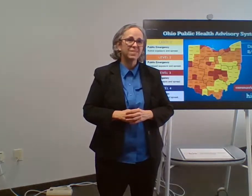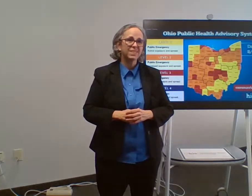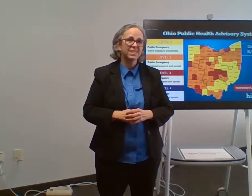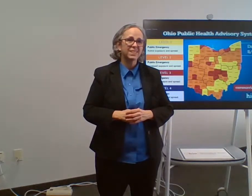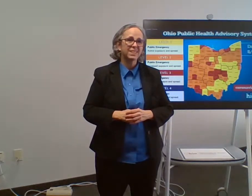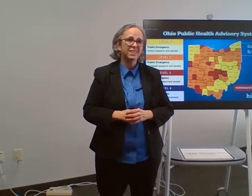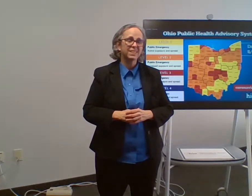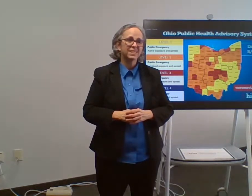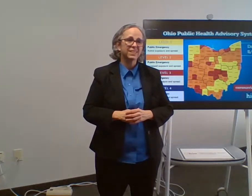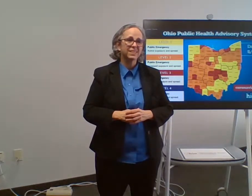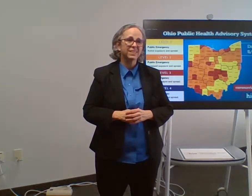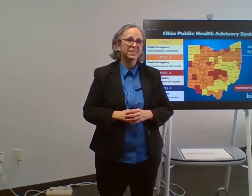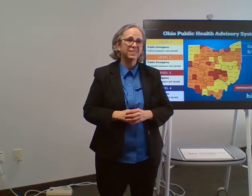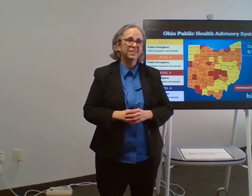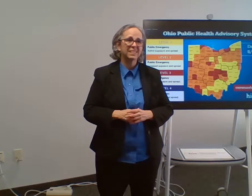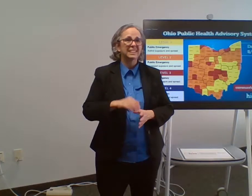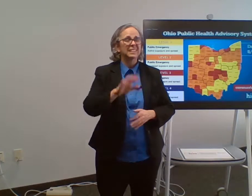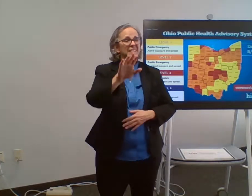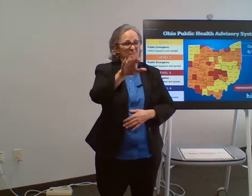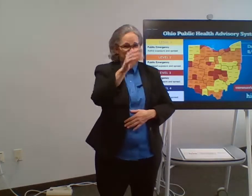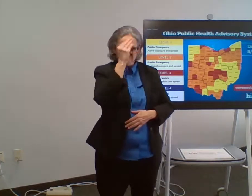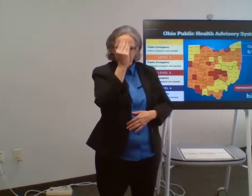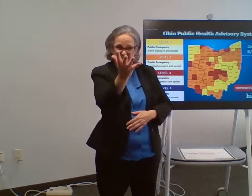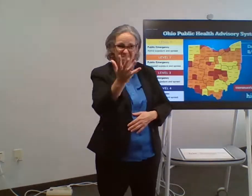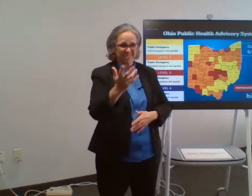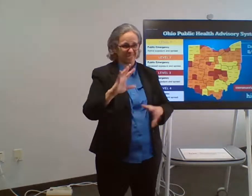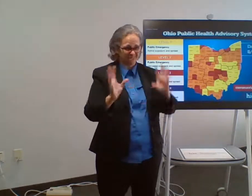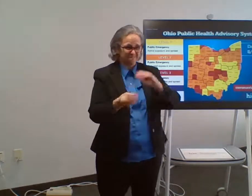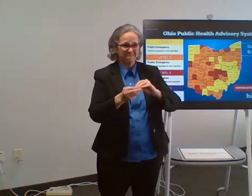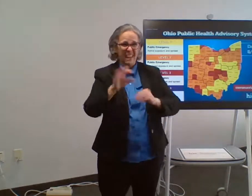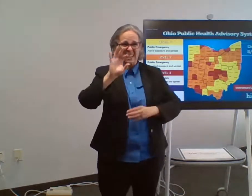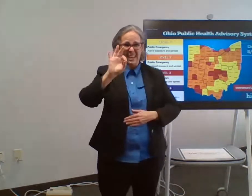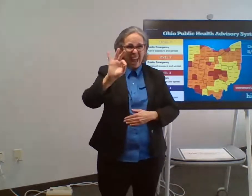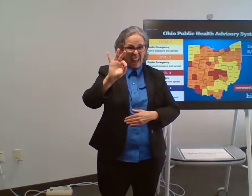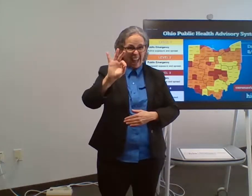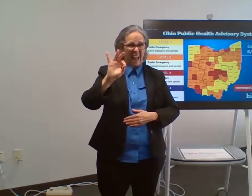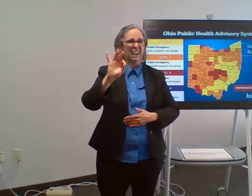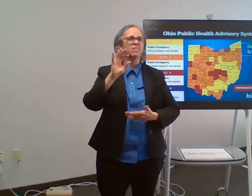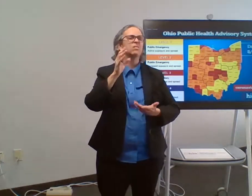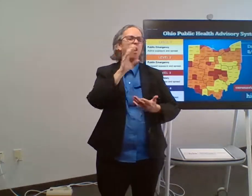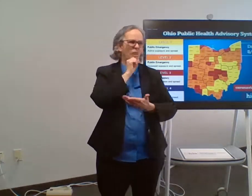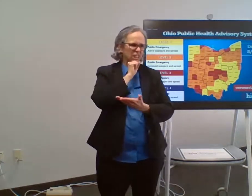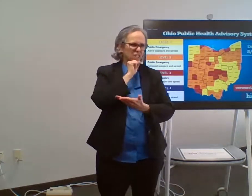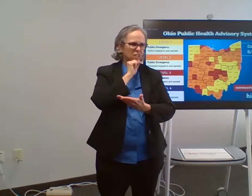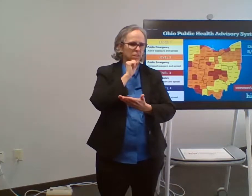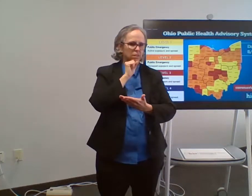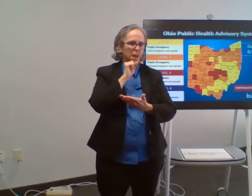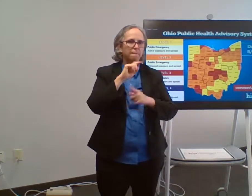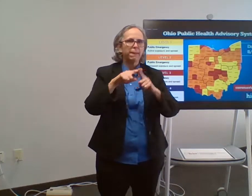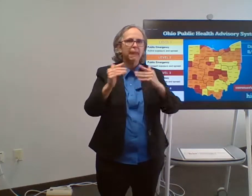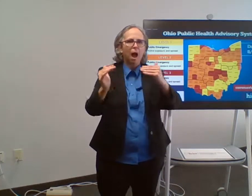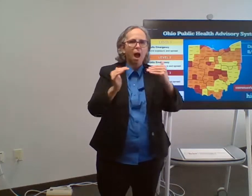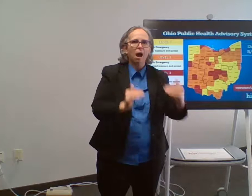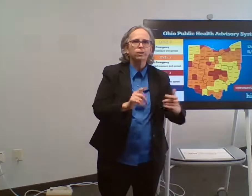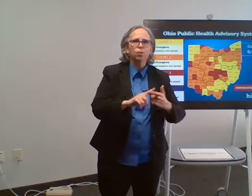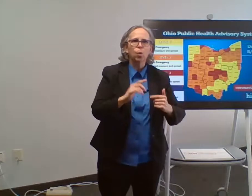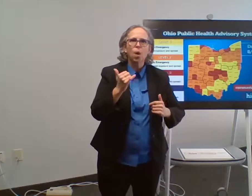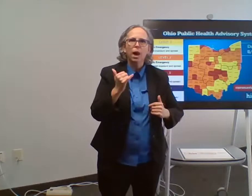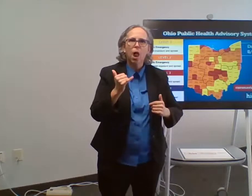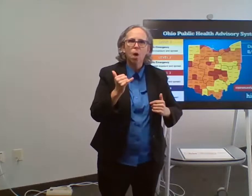9 counties have dropped from orange to yellow. They are Adams, Defiance, Fulton, Henry, Knox, Lake, Paulding, Pike, and Williams.